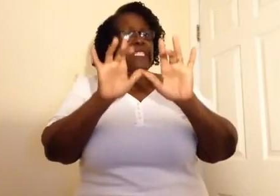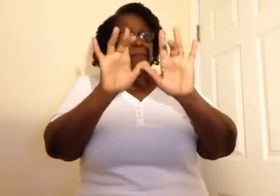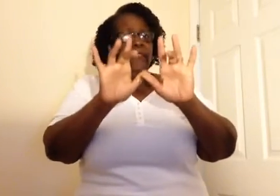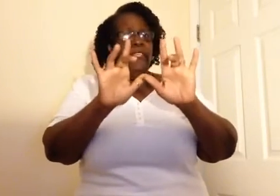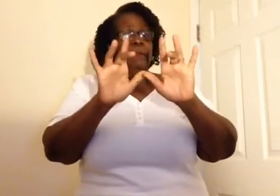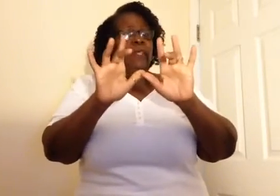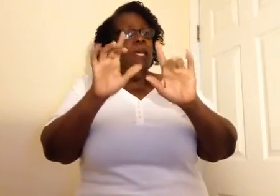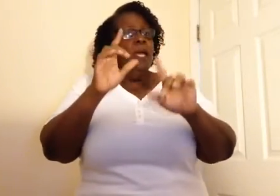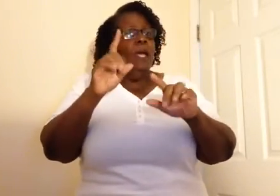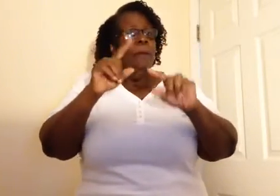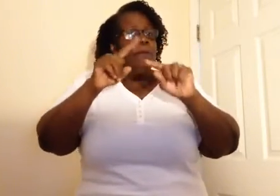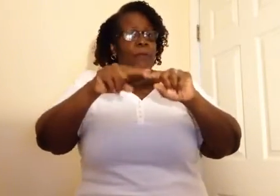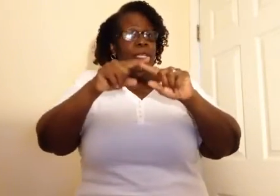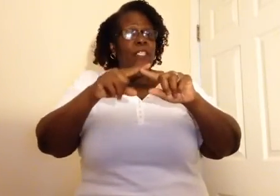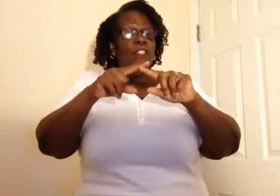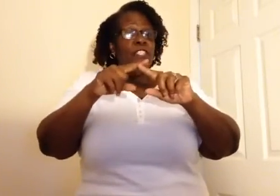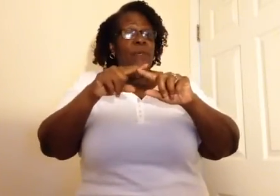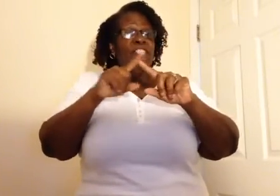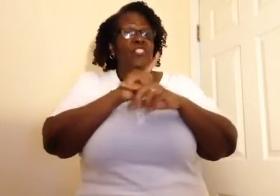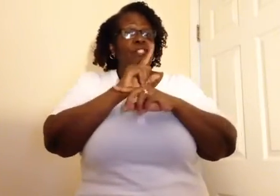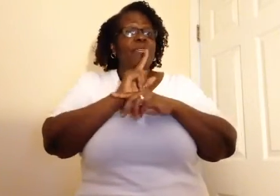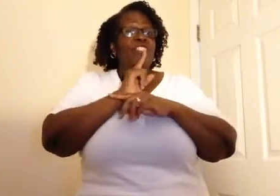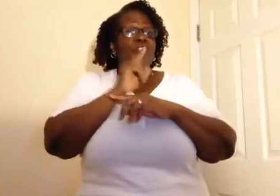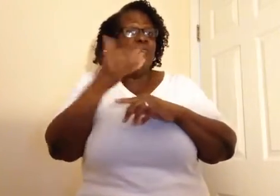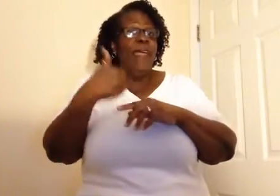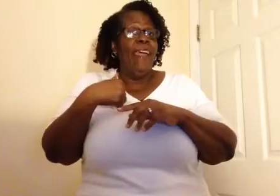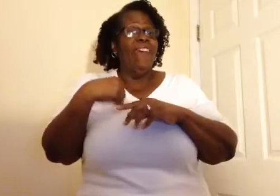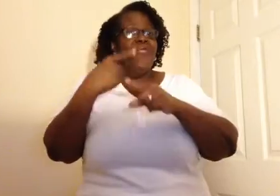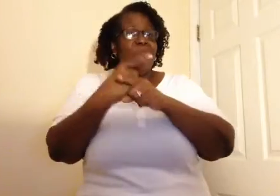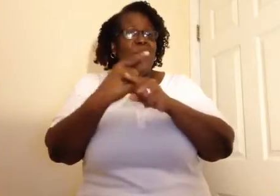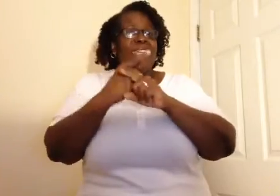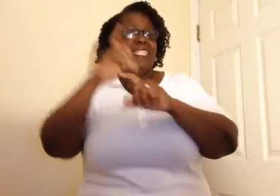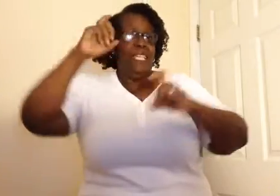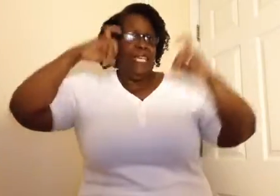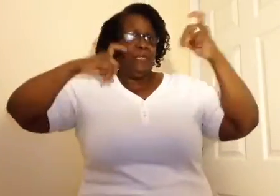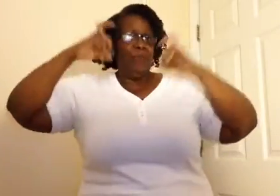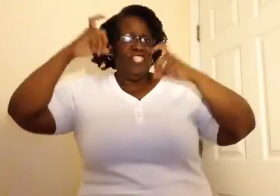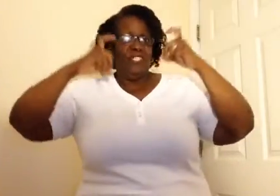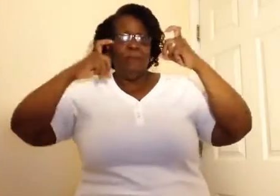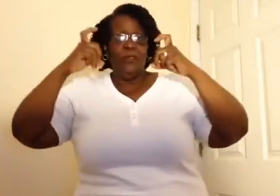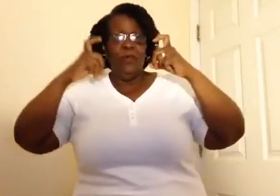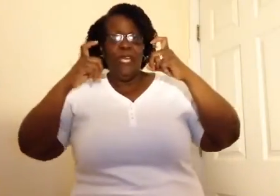for sympathy. Just make sure you have the right expression. Okay?